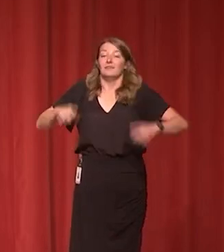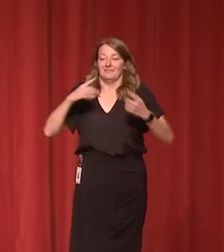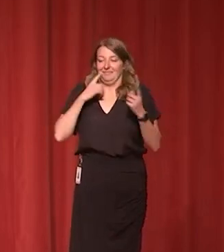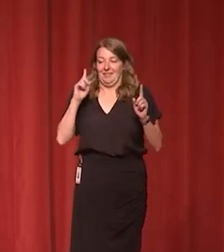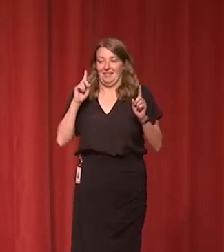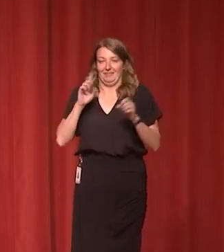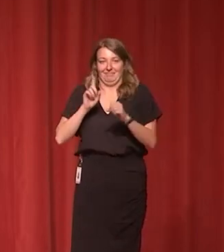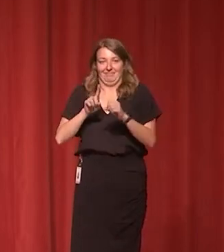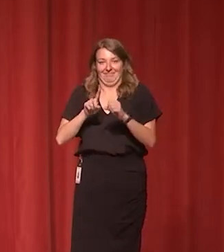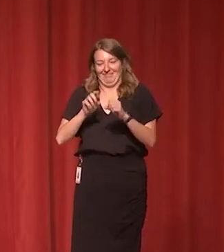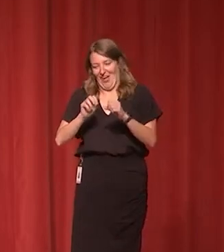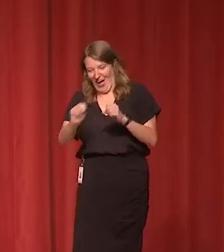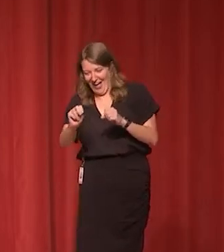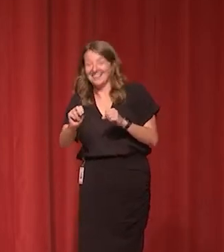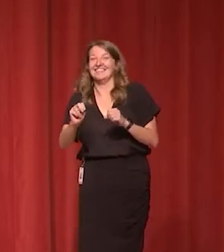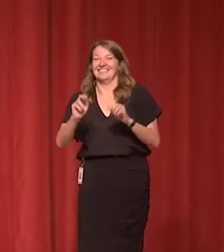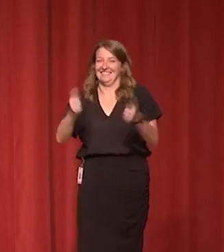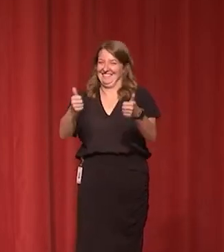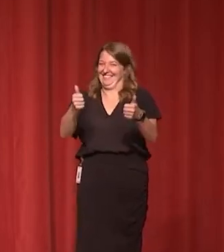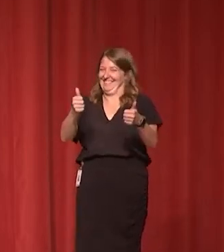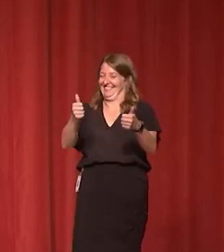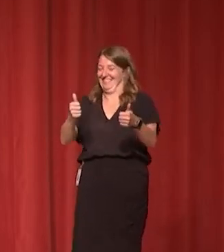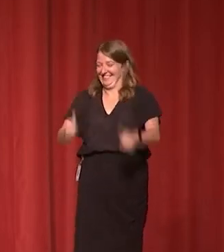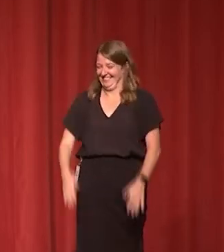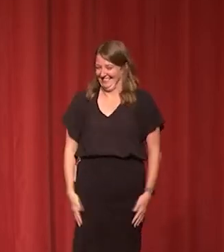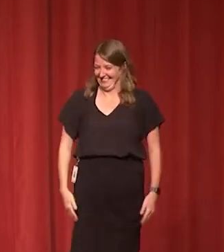It would help if I turned it on.